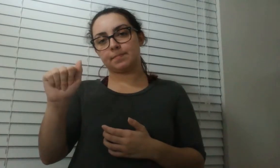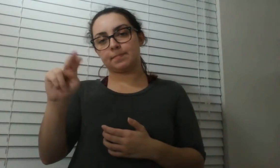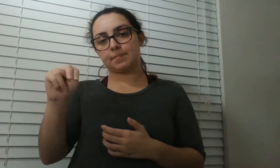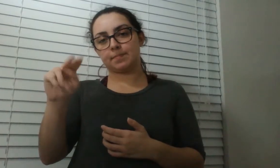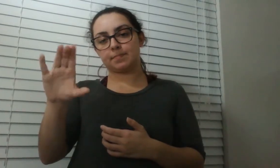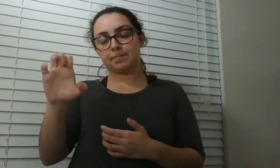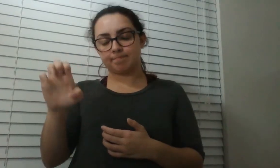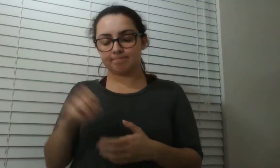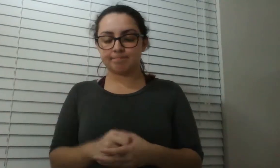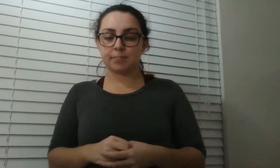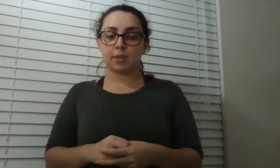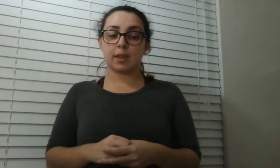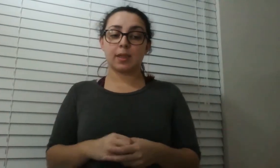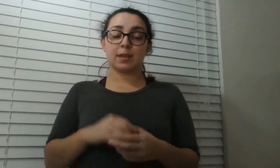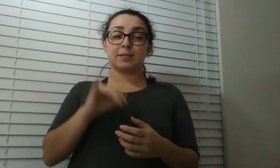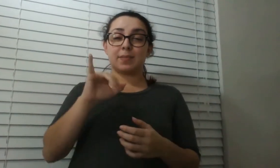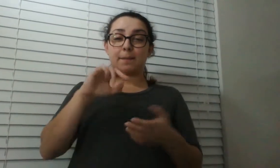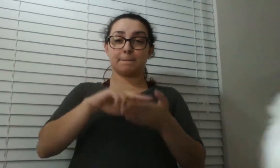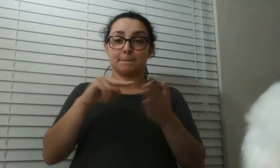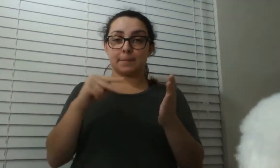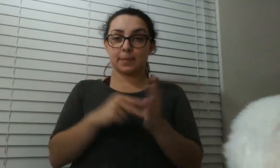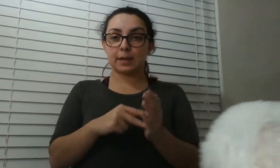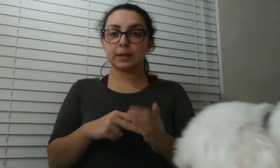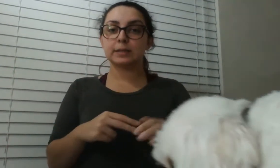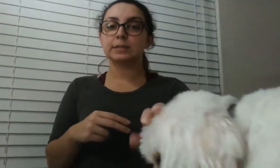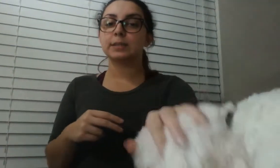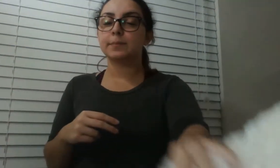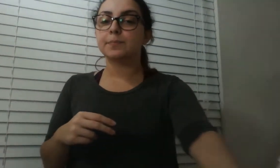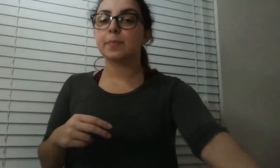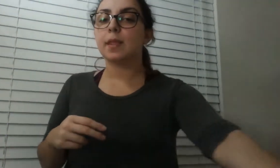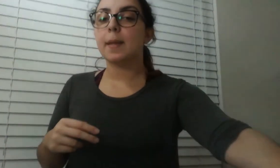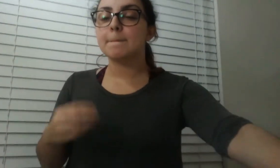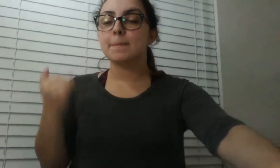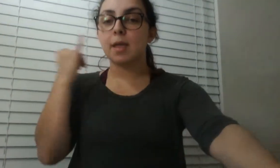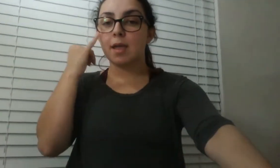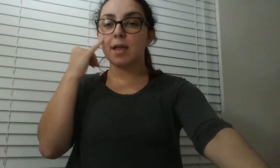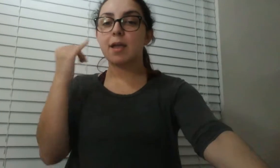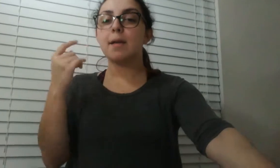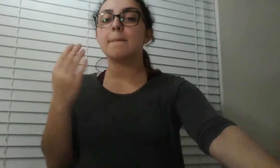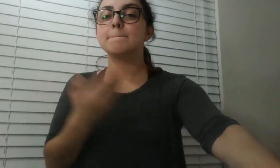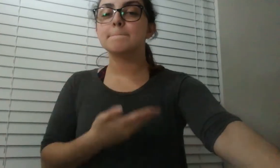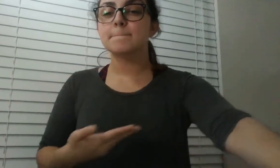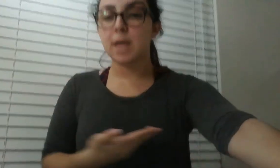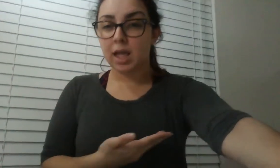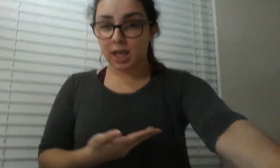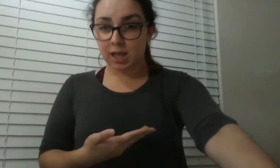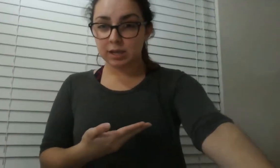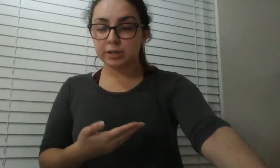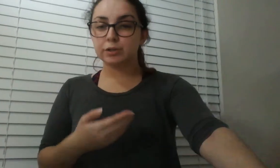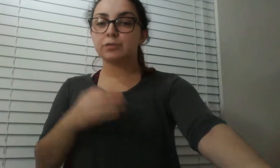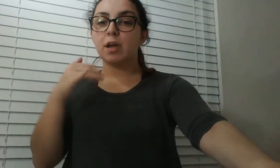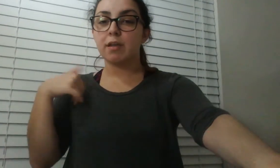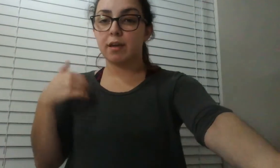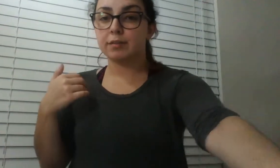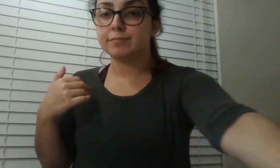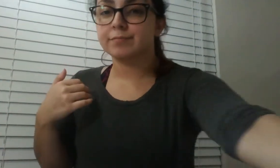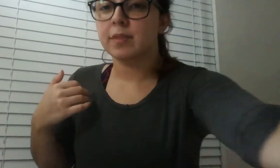young, when an object disappears from their view, they think it's gone forever. So that's the peekaboo